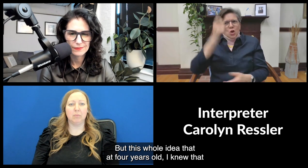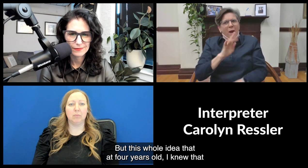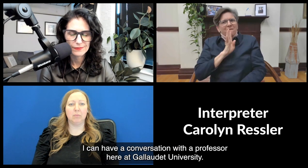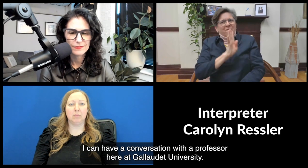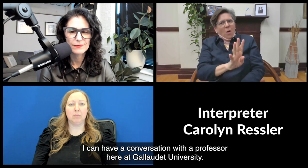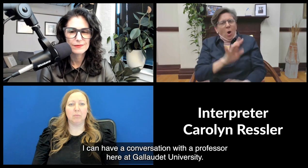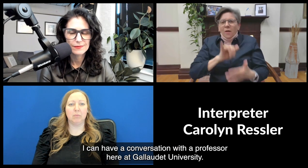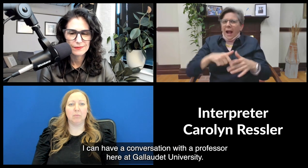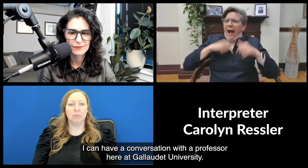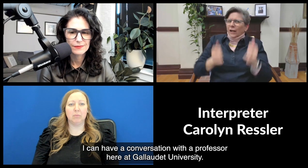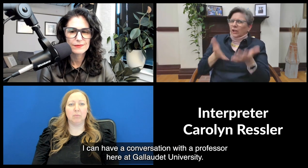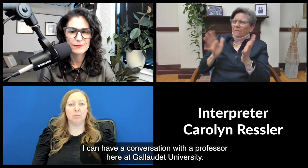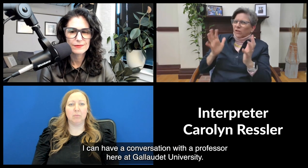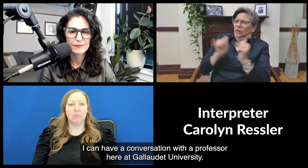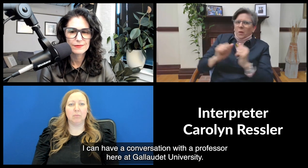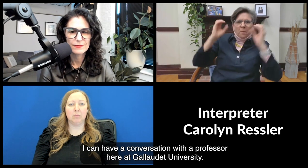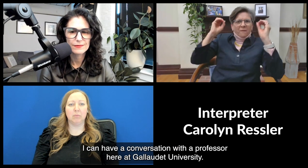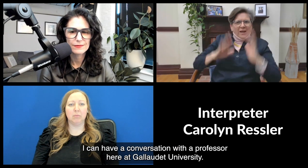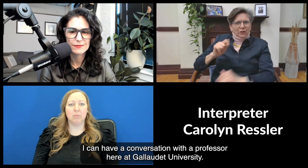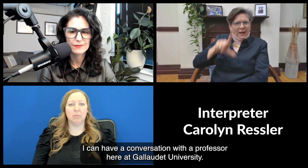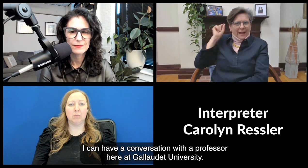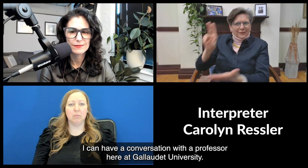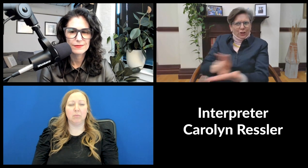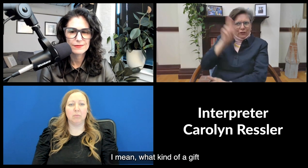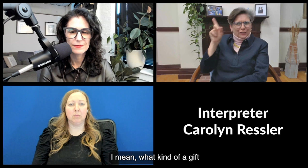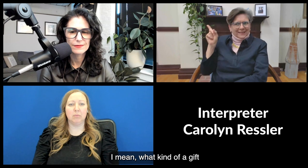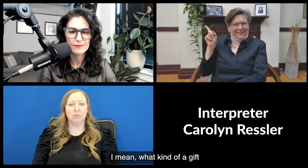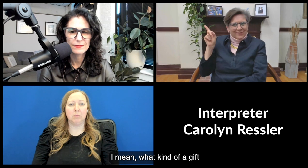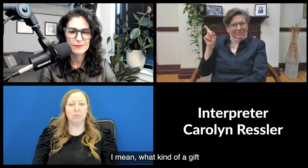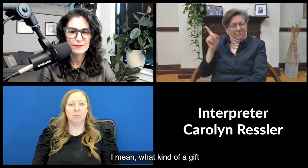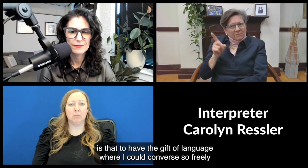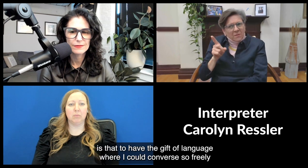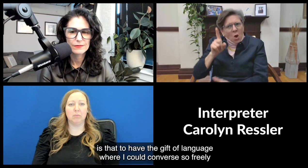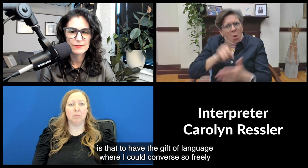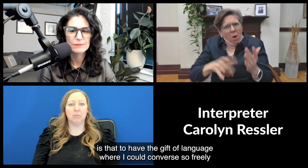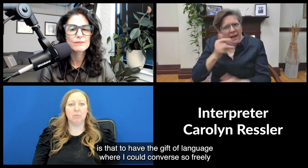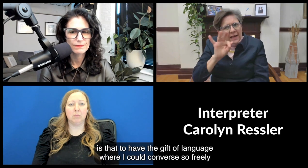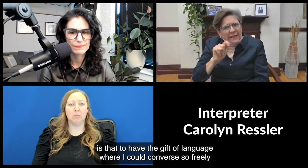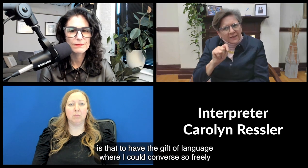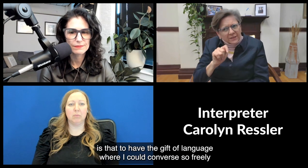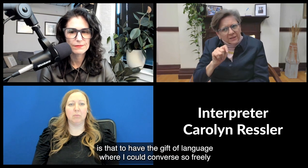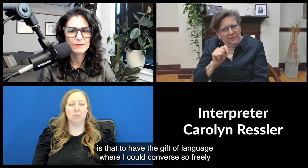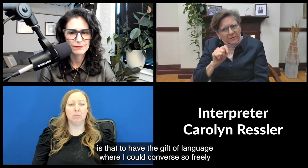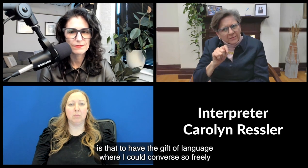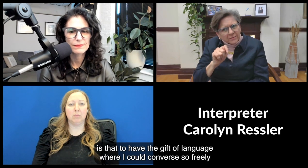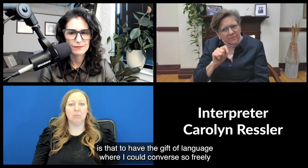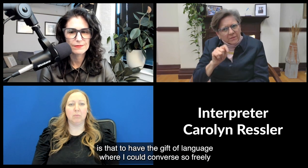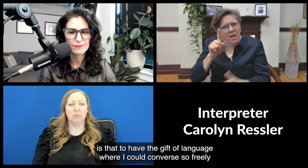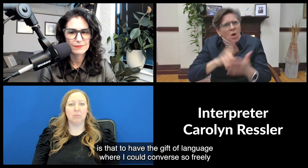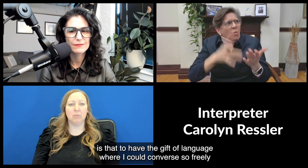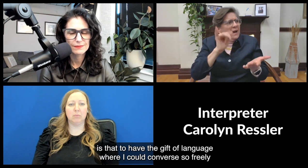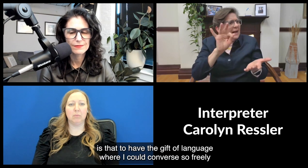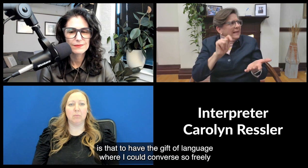But this whole idea that at four years old, I knew that I could have a conversation with a professor here at Gallaudet University. I mean, what